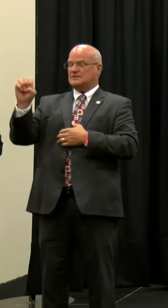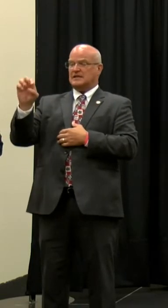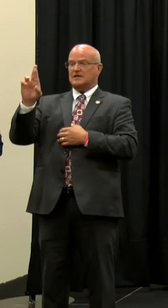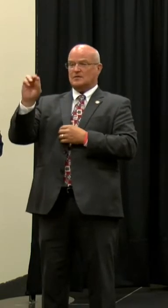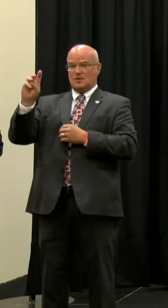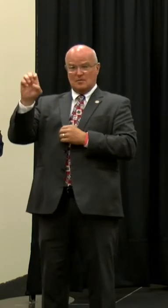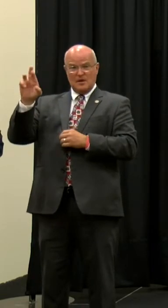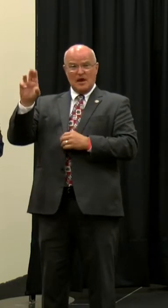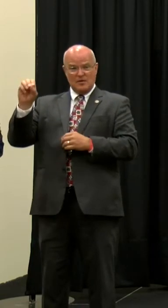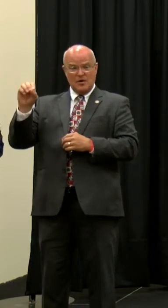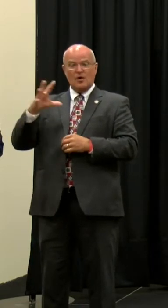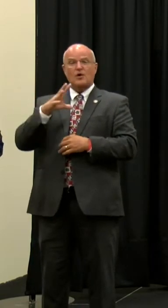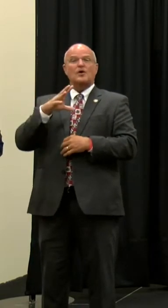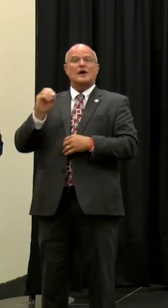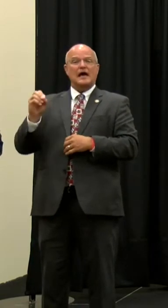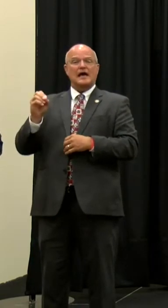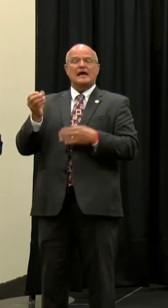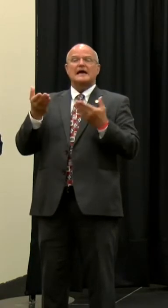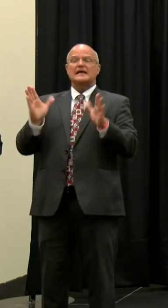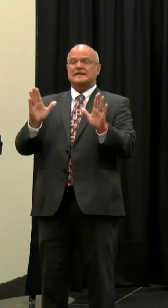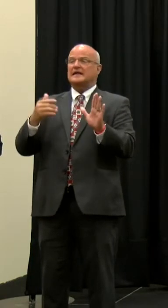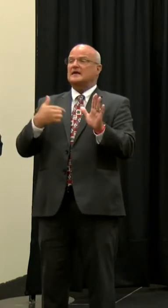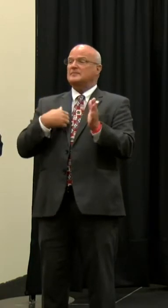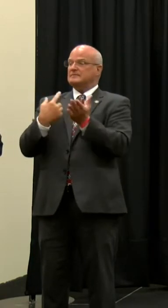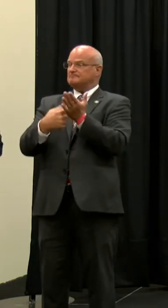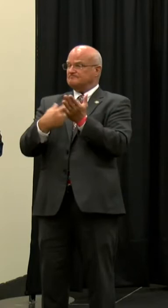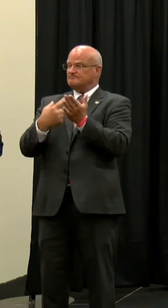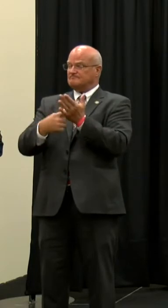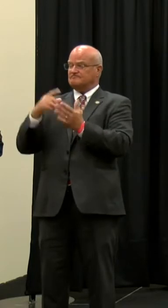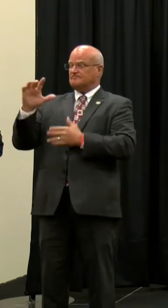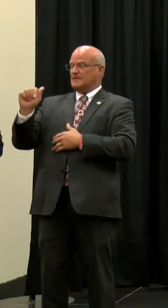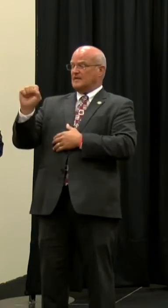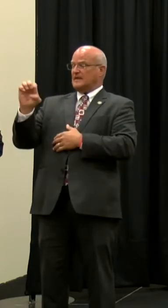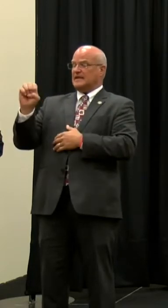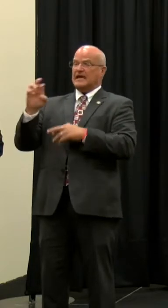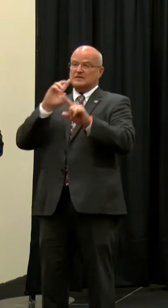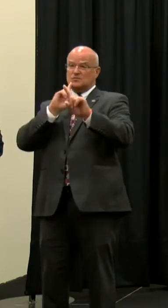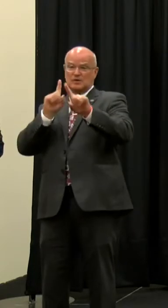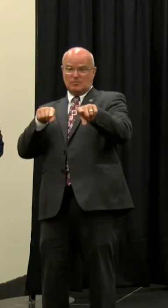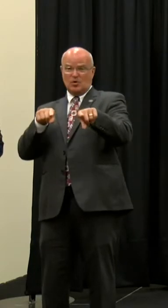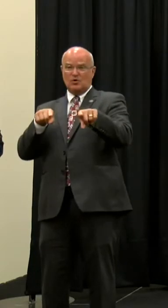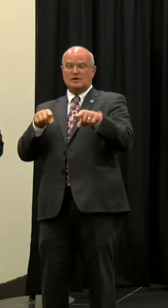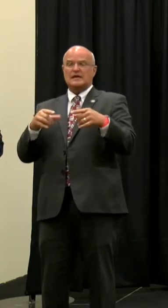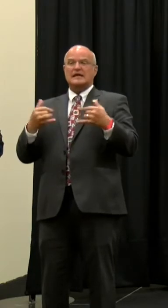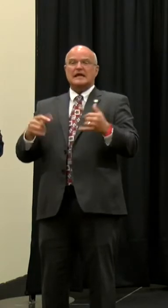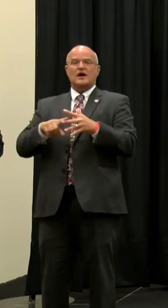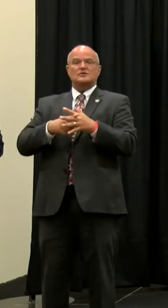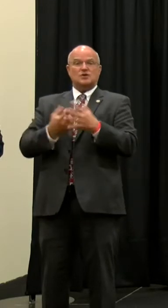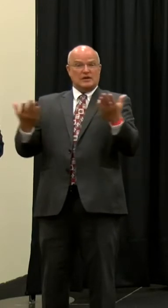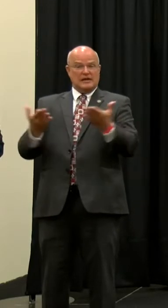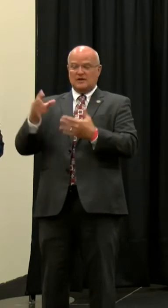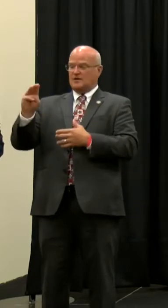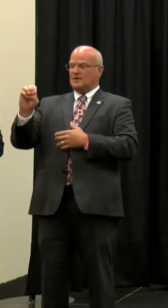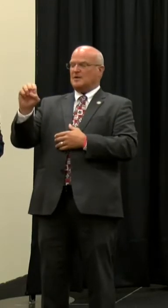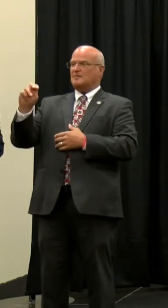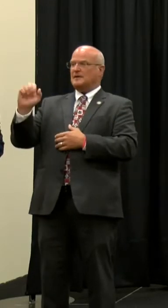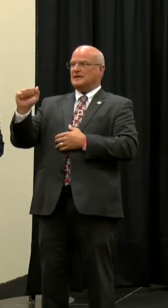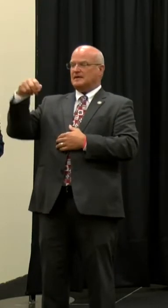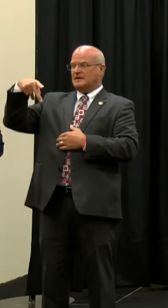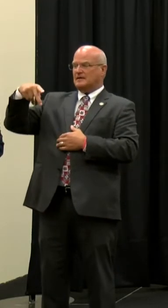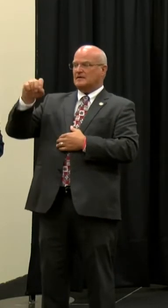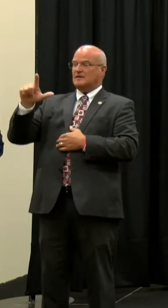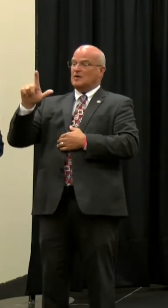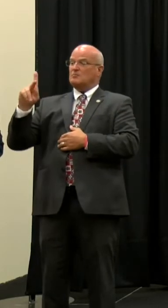today, and then let me go to our case report, and let me start with here in Mena. In Polk